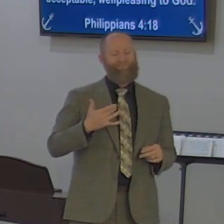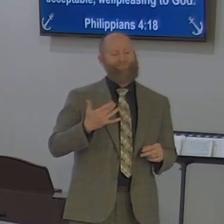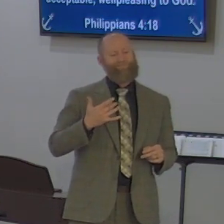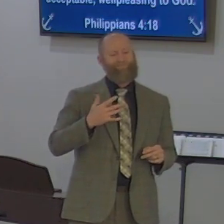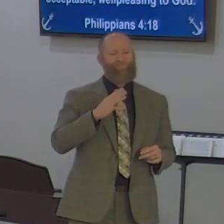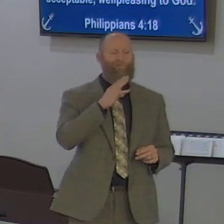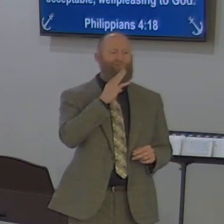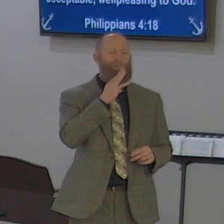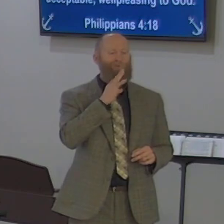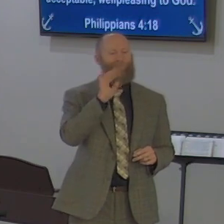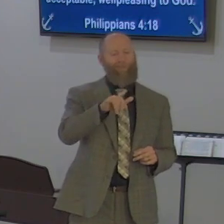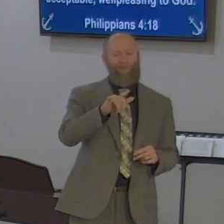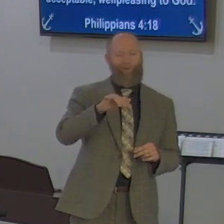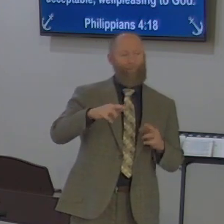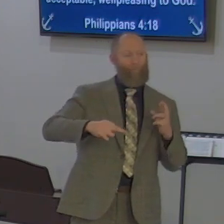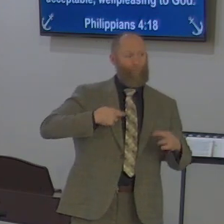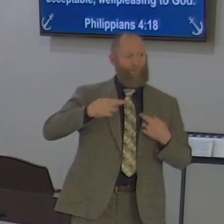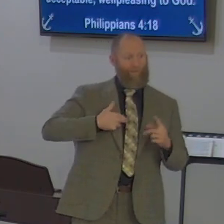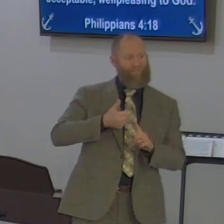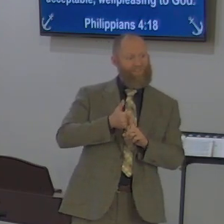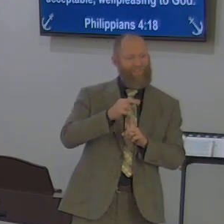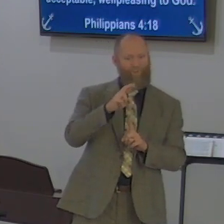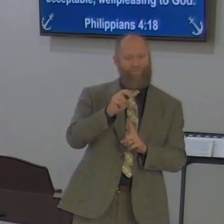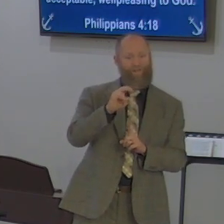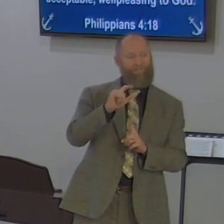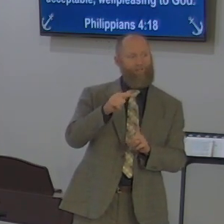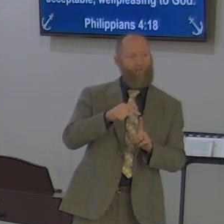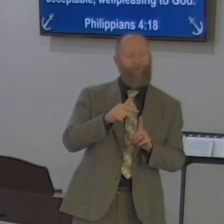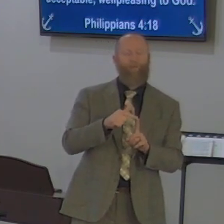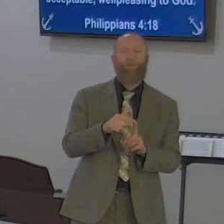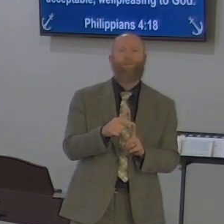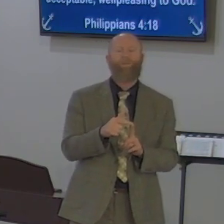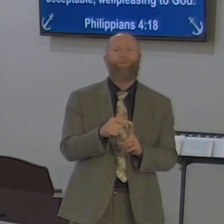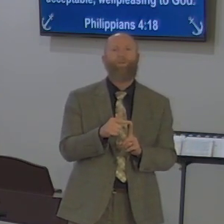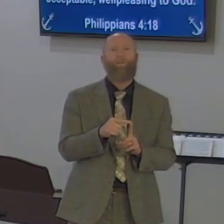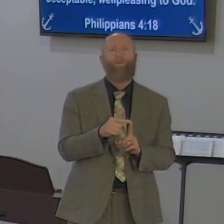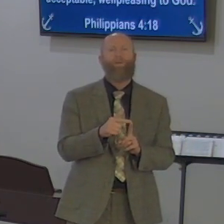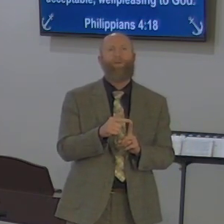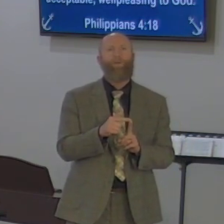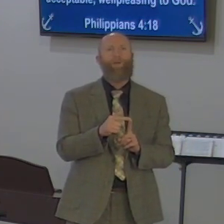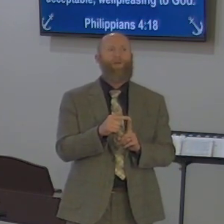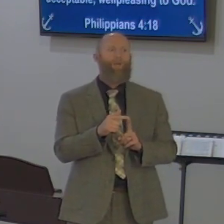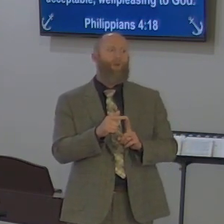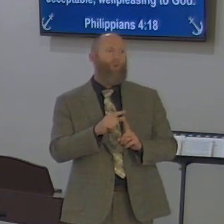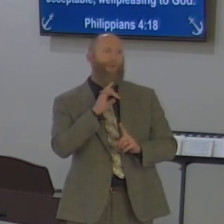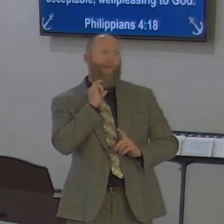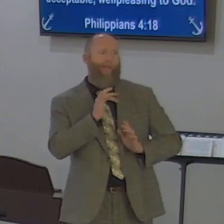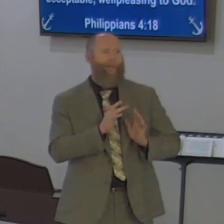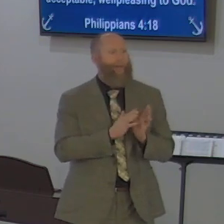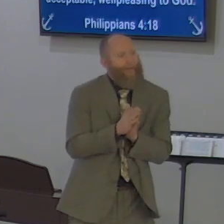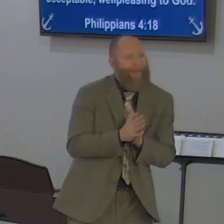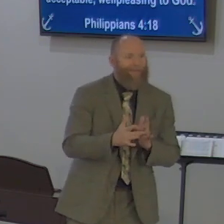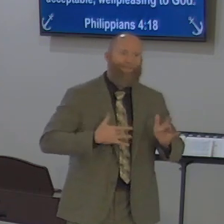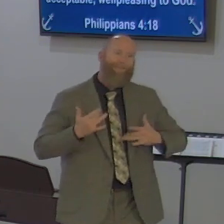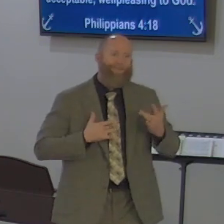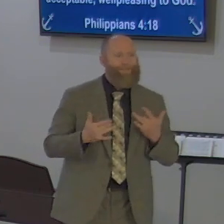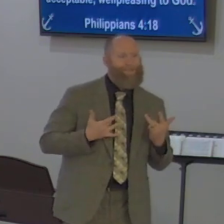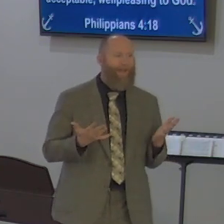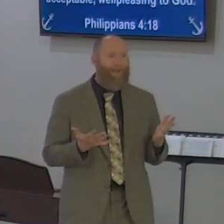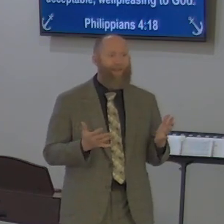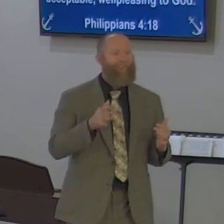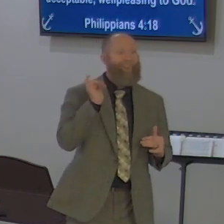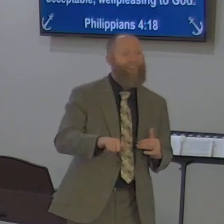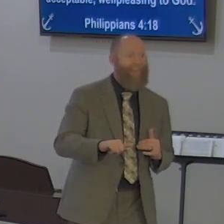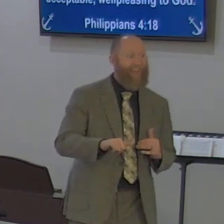I know you've heard this recently, but as like, you know, just getting super excited about things. That's called